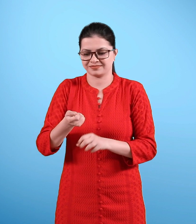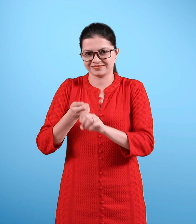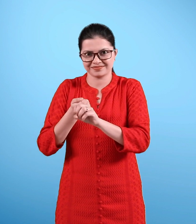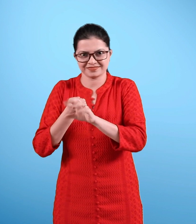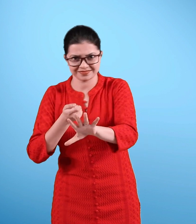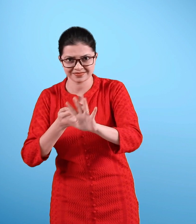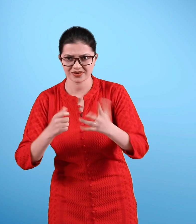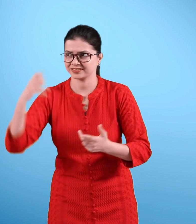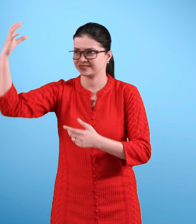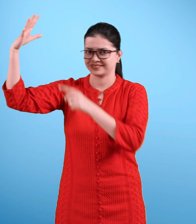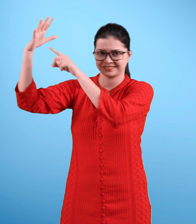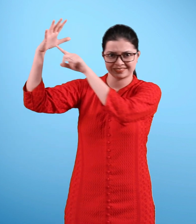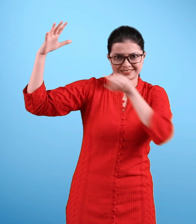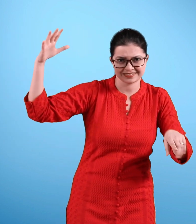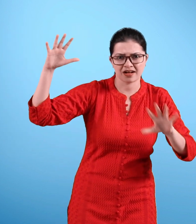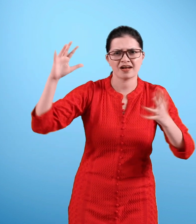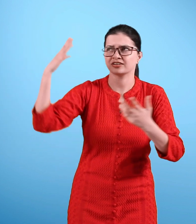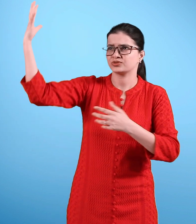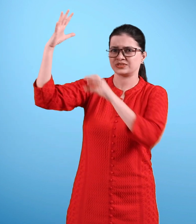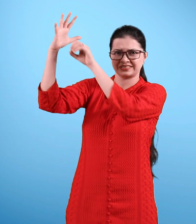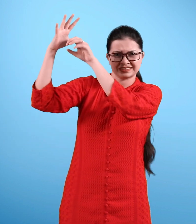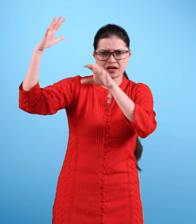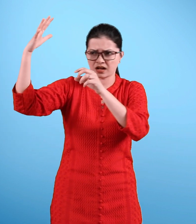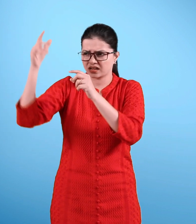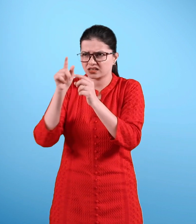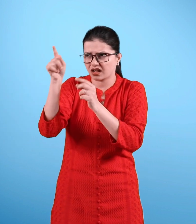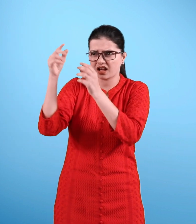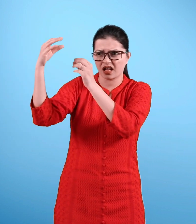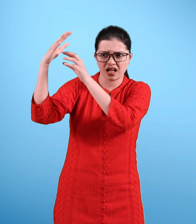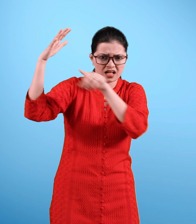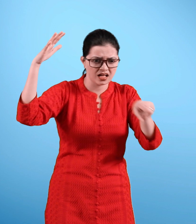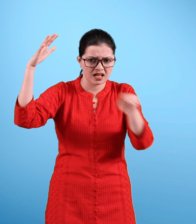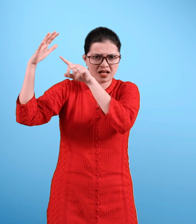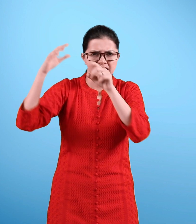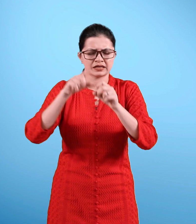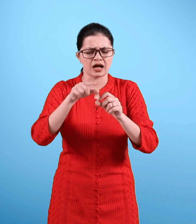light of their own are called luminous objects.